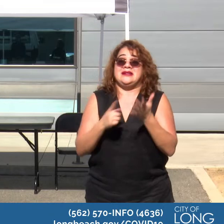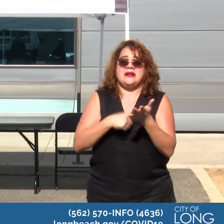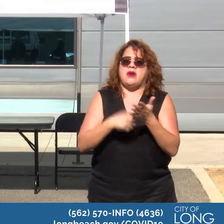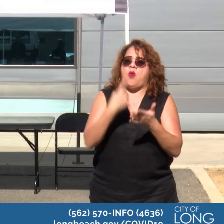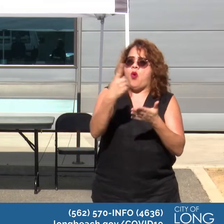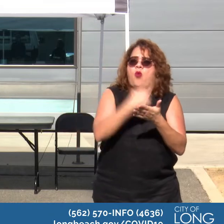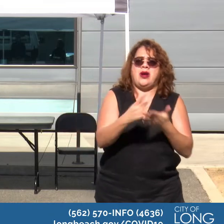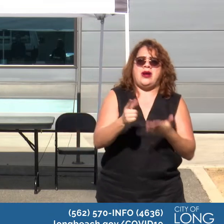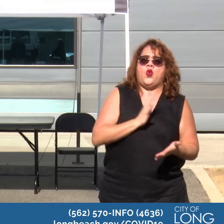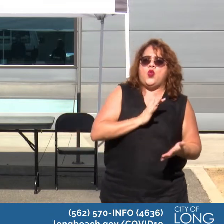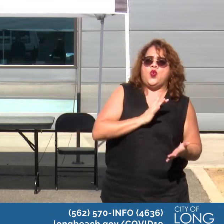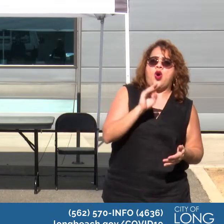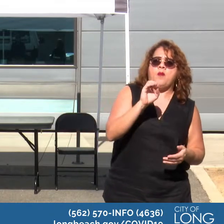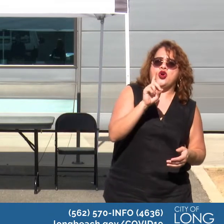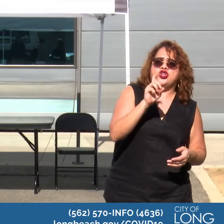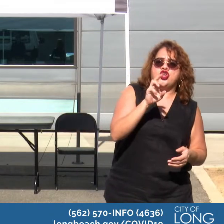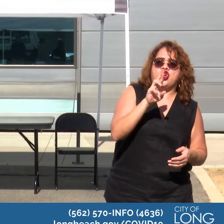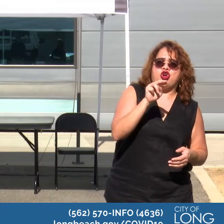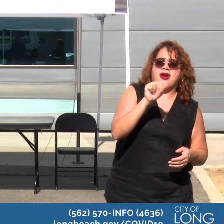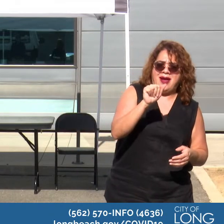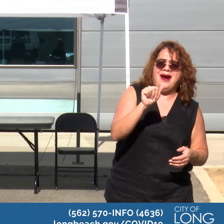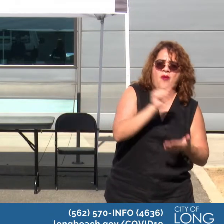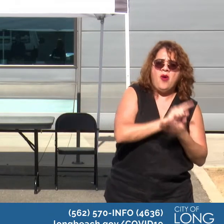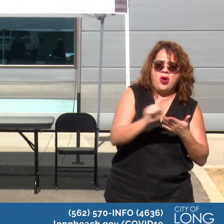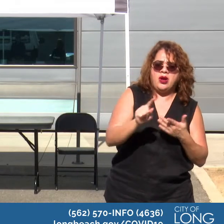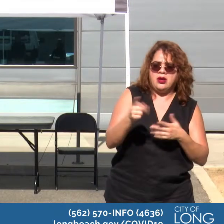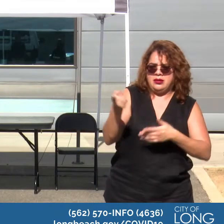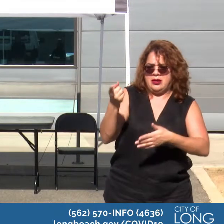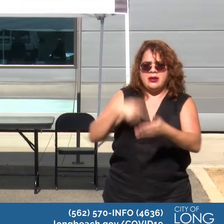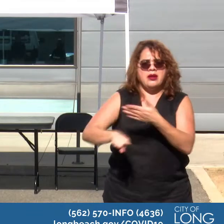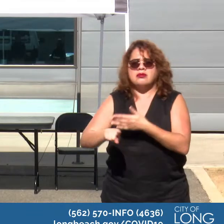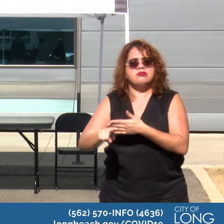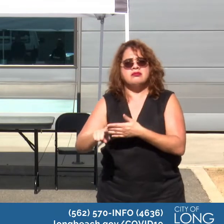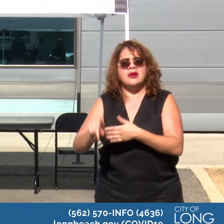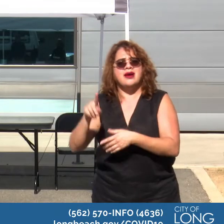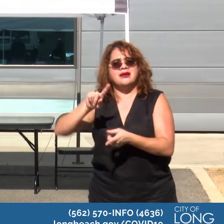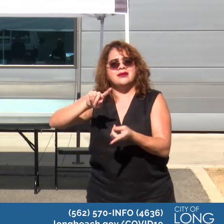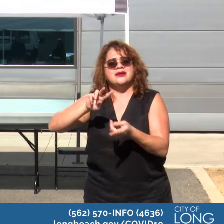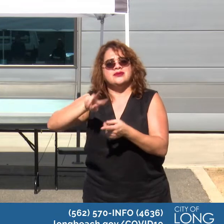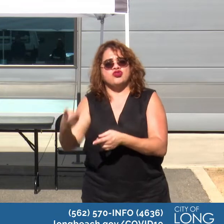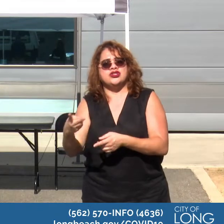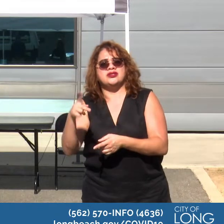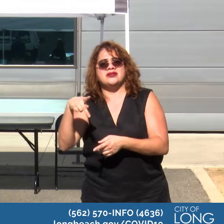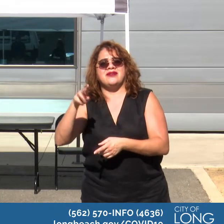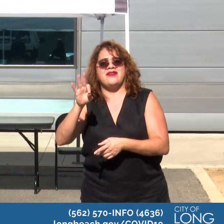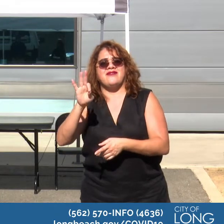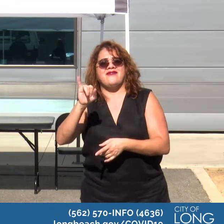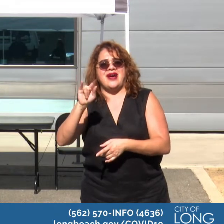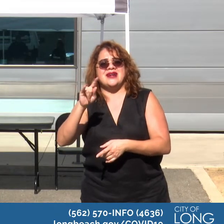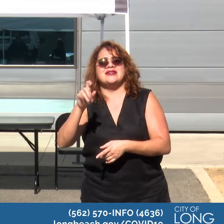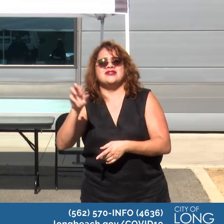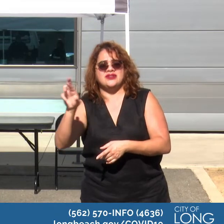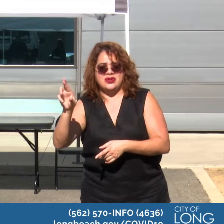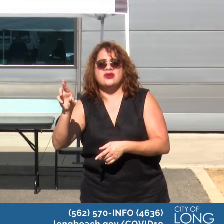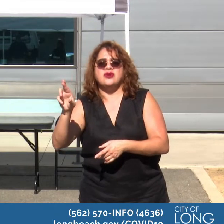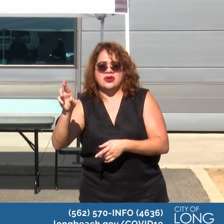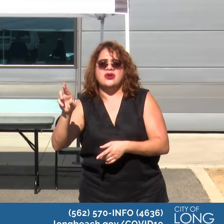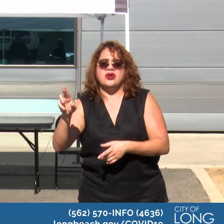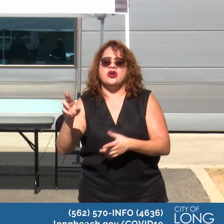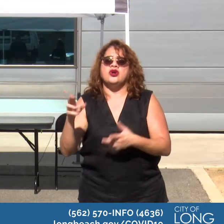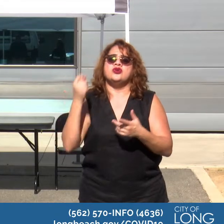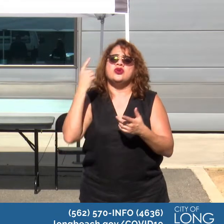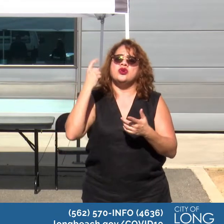usually learn on Tuesdays how much will show up either that next Friday or Monday, and that is what we are using to plan to move forward